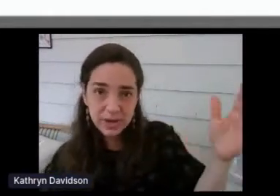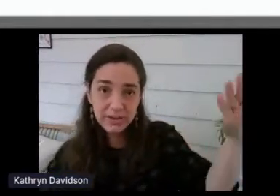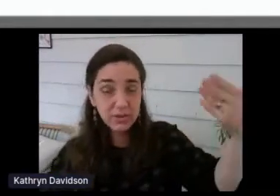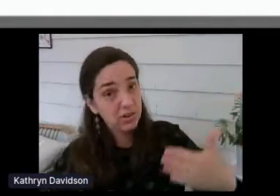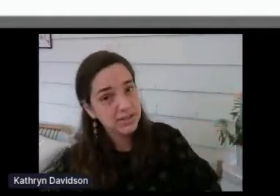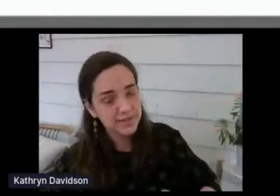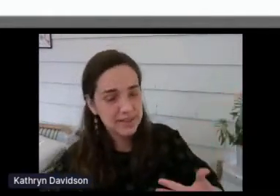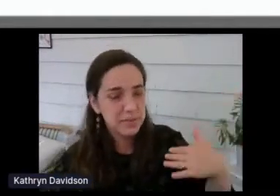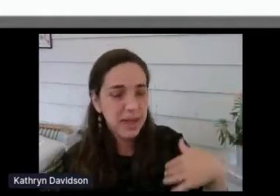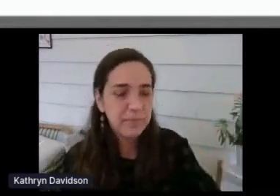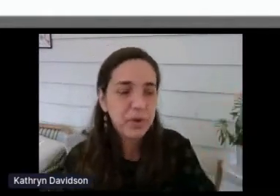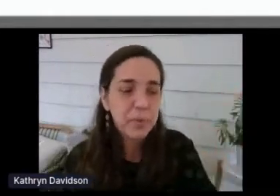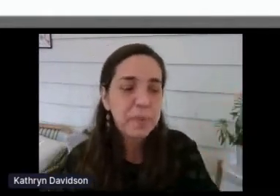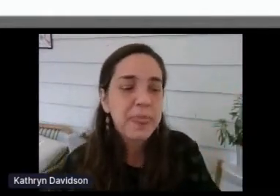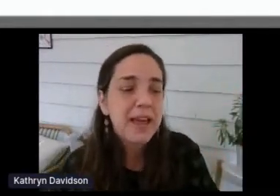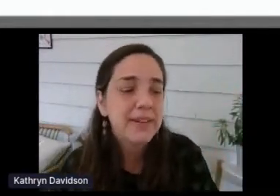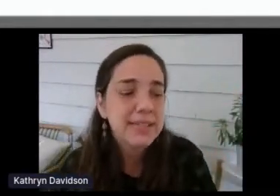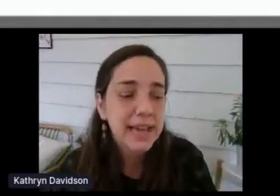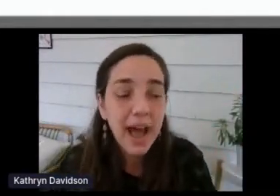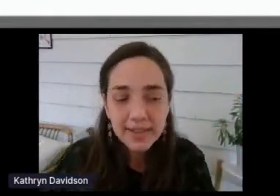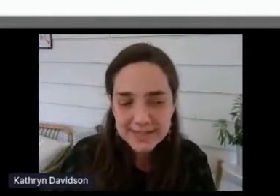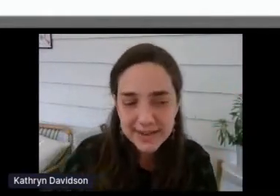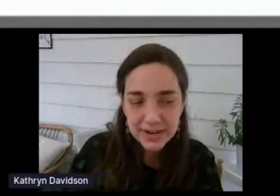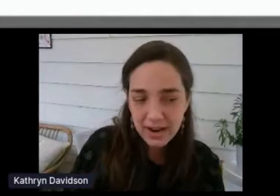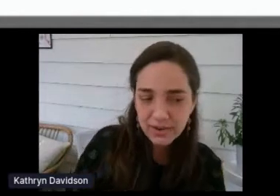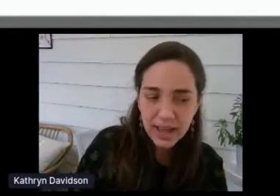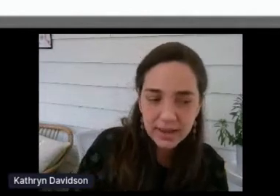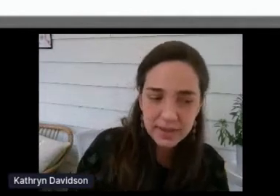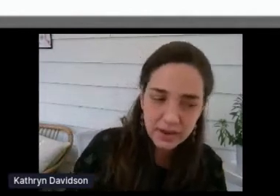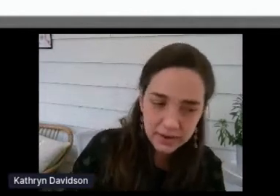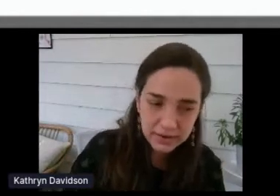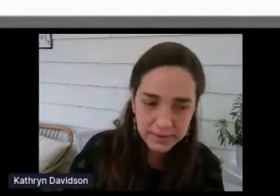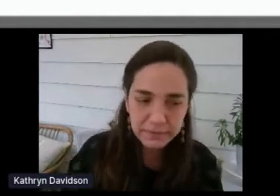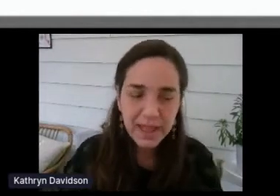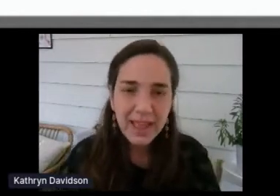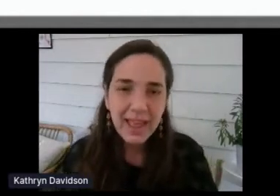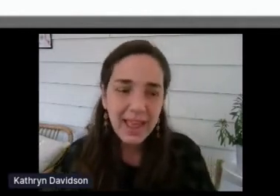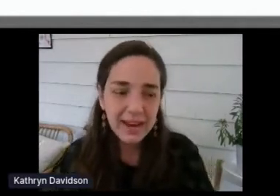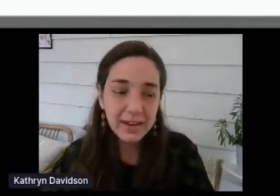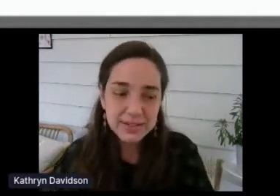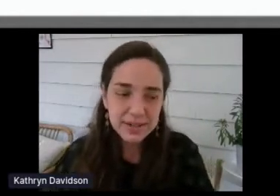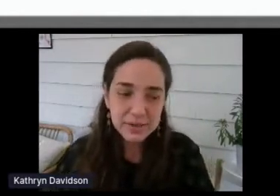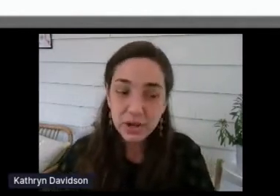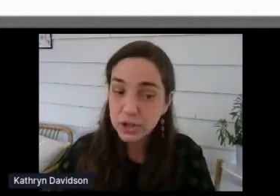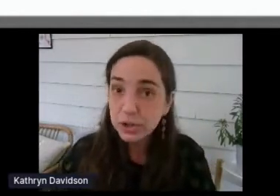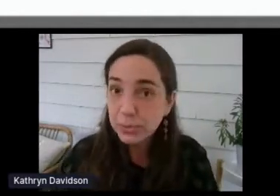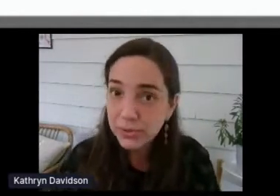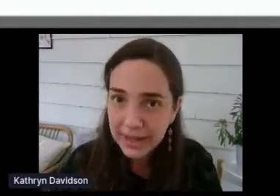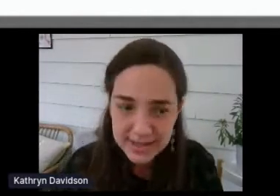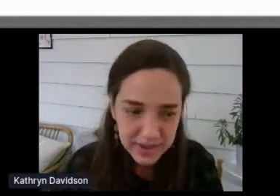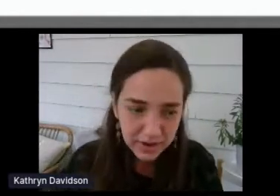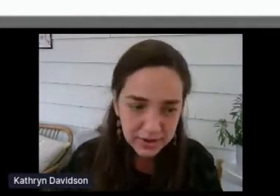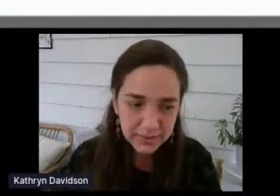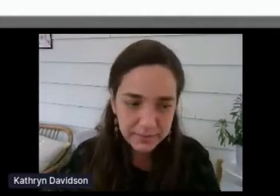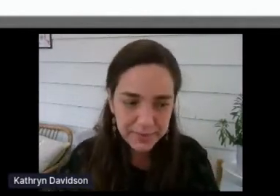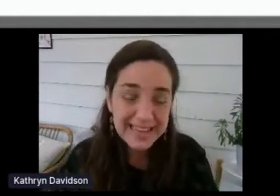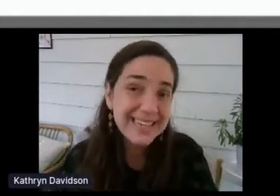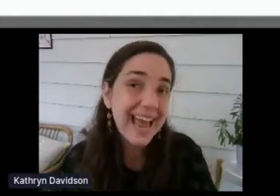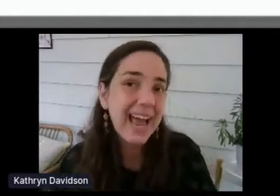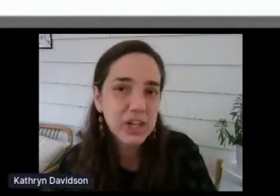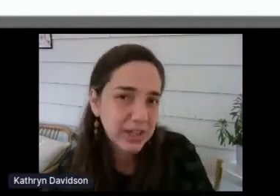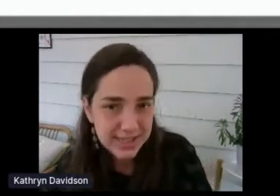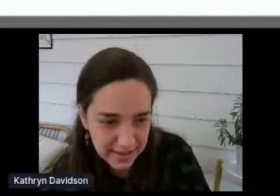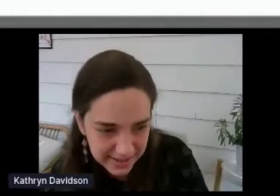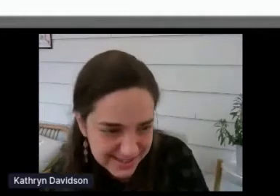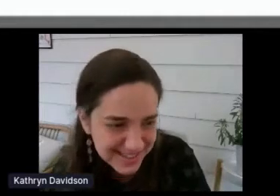generalization, you can infer lots of things from that. So if I say Alex found every egg in the yard, and I also tell you there are 2 blue eggs in the yard, I